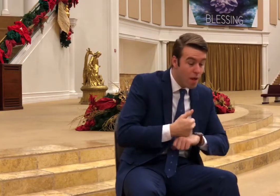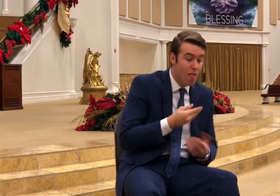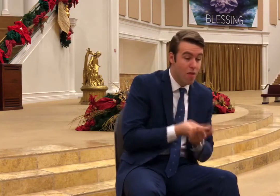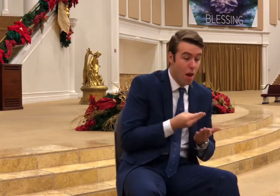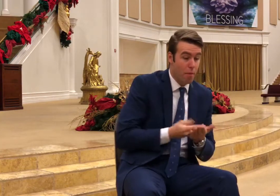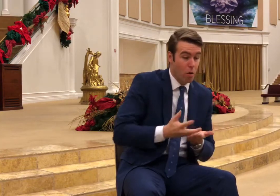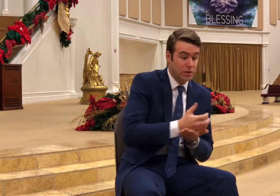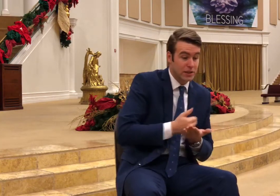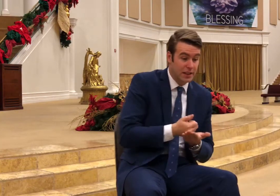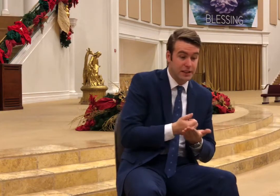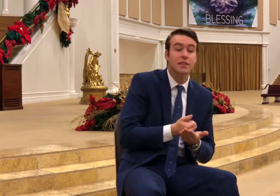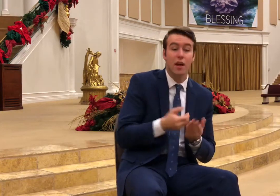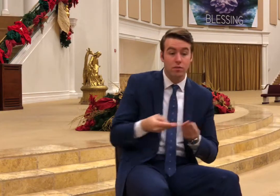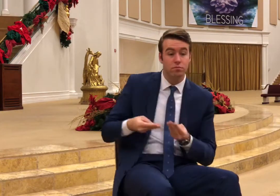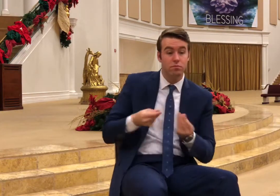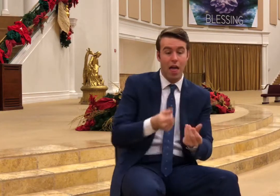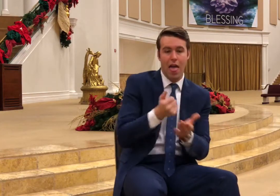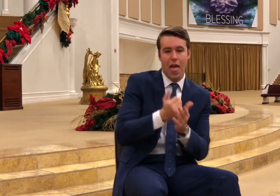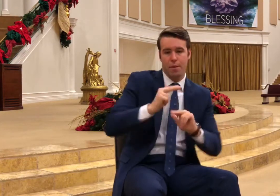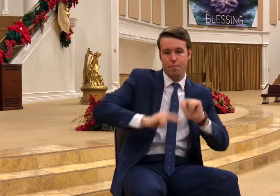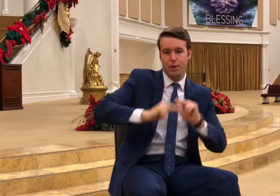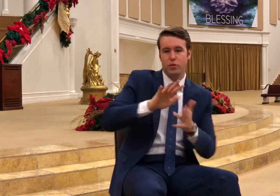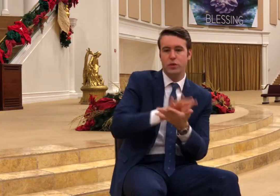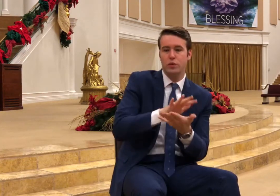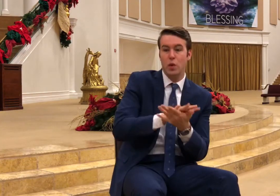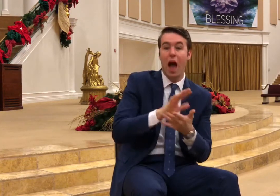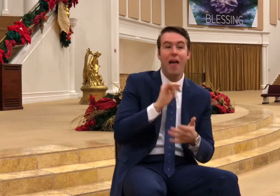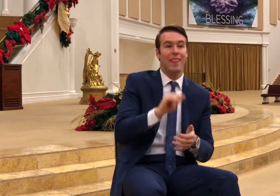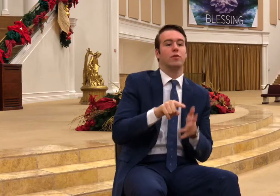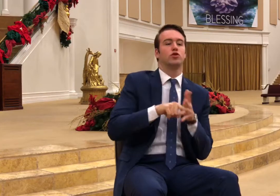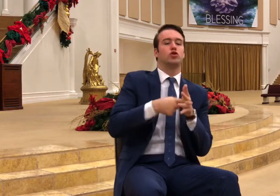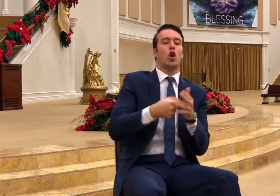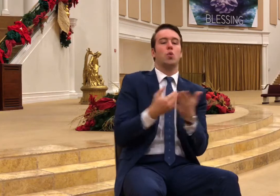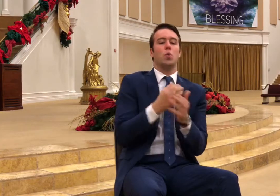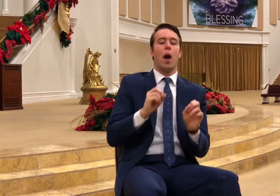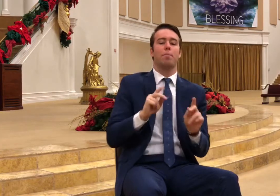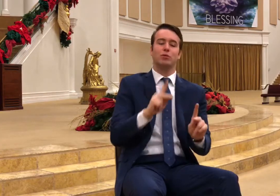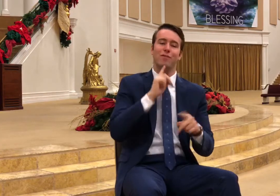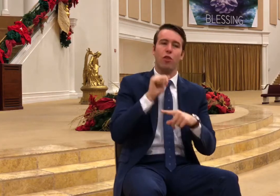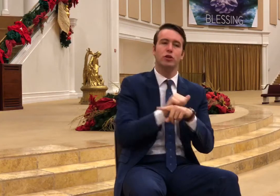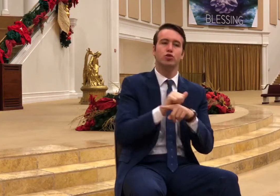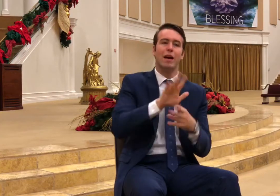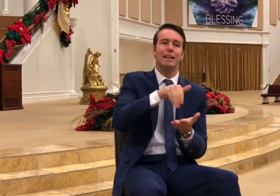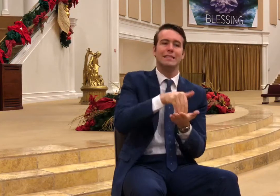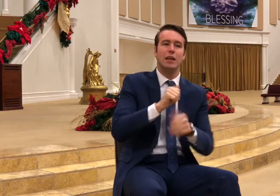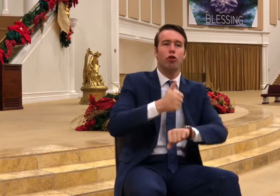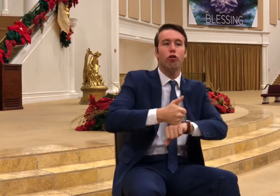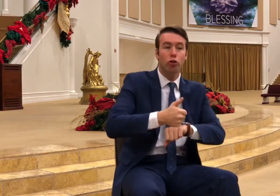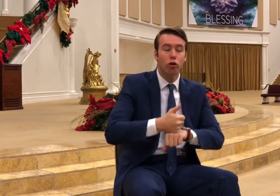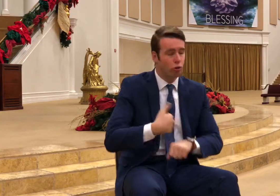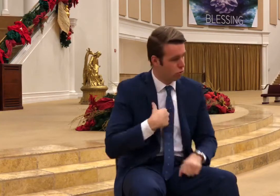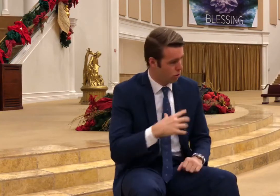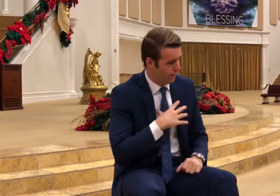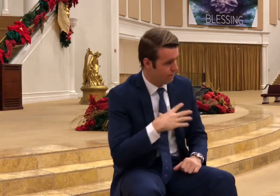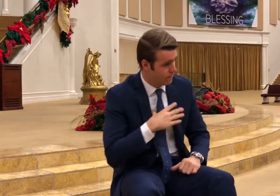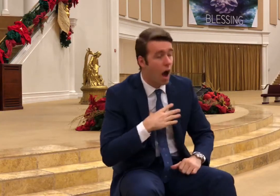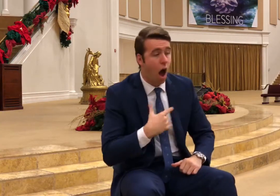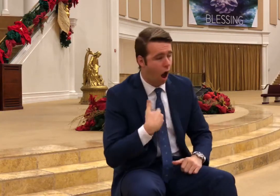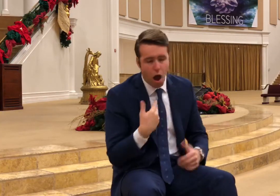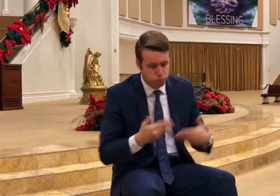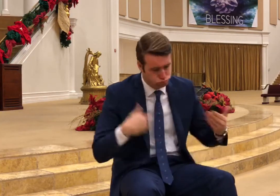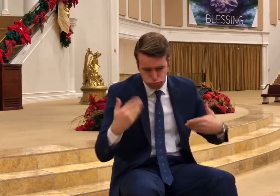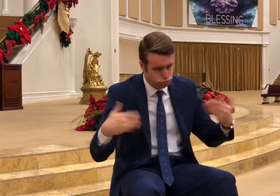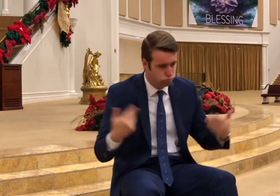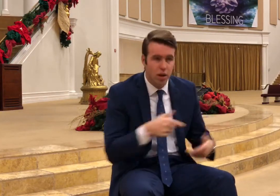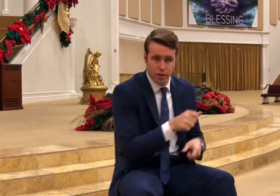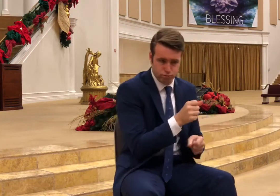the school and create the opportunity to open up the training center. Went through the process since we were there. They did